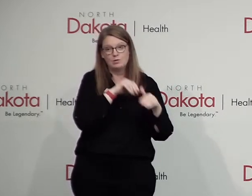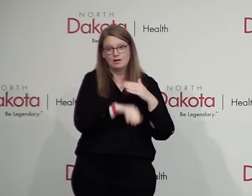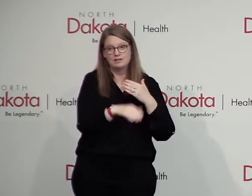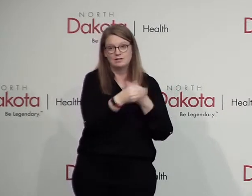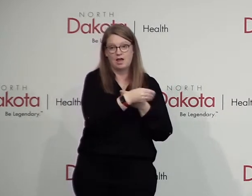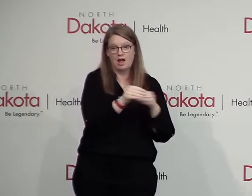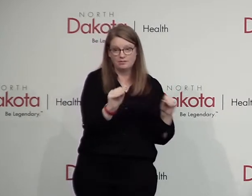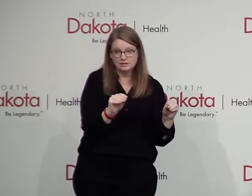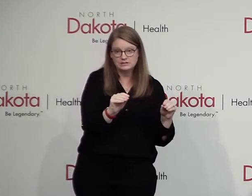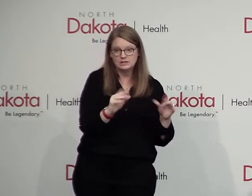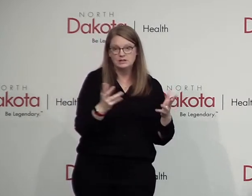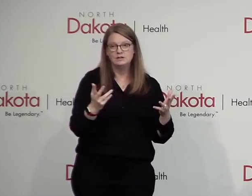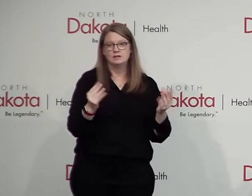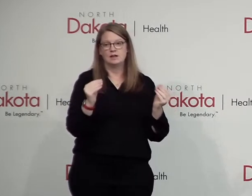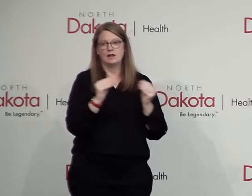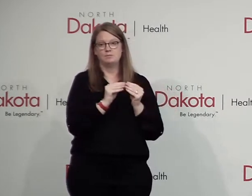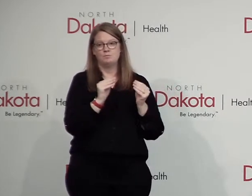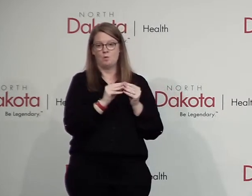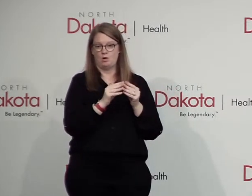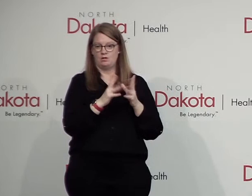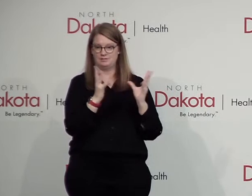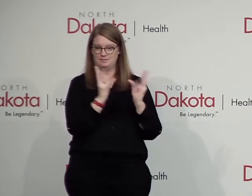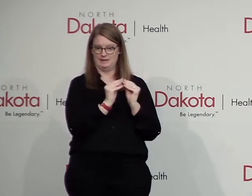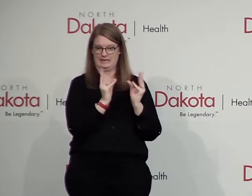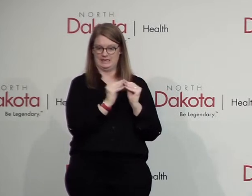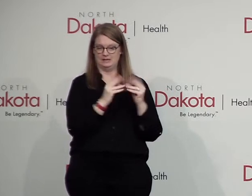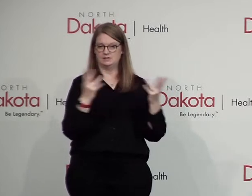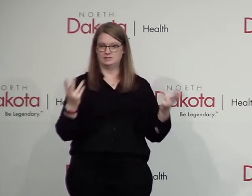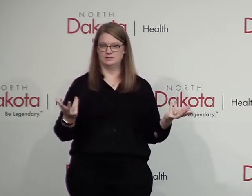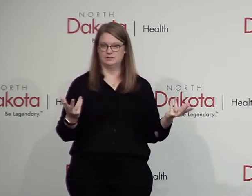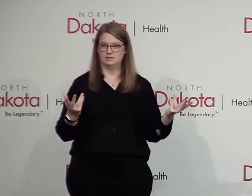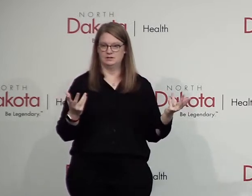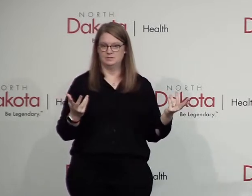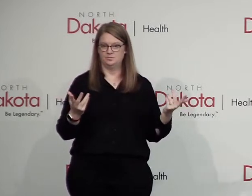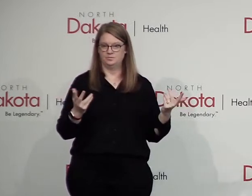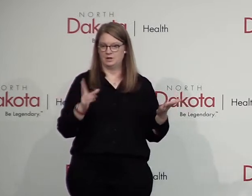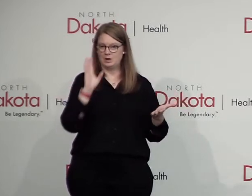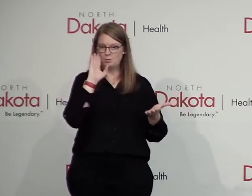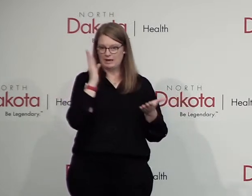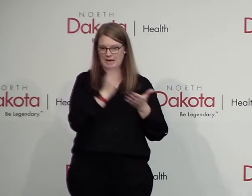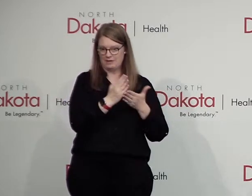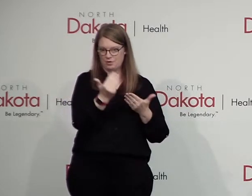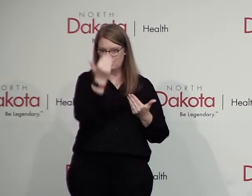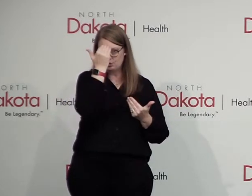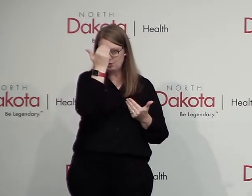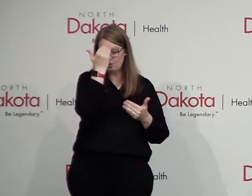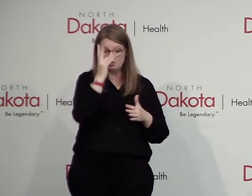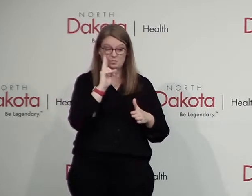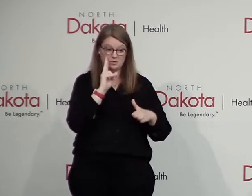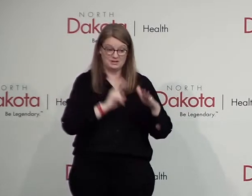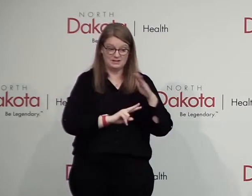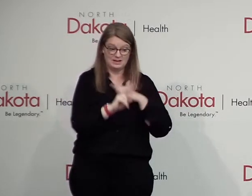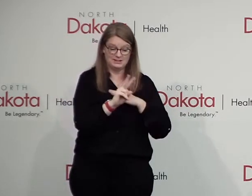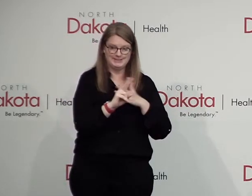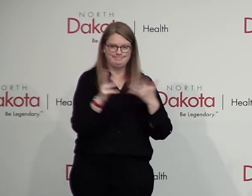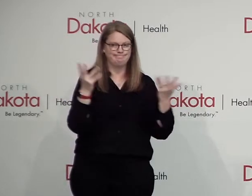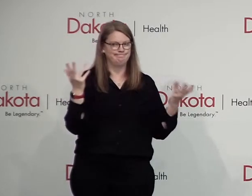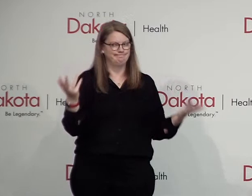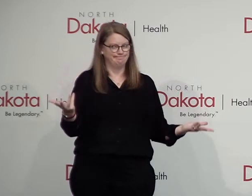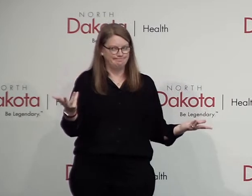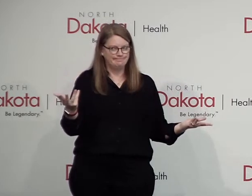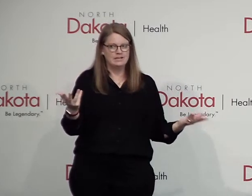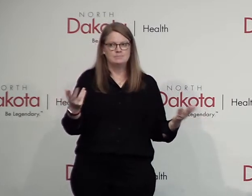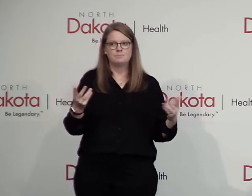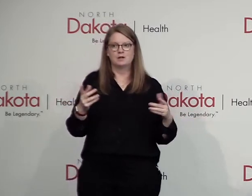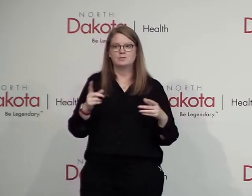office more and having more in-person meetings. And so we never know with each flu season how to predict what's going to happen, but we